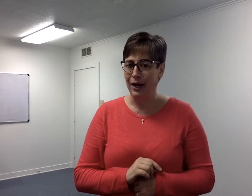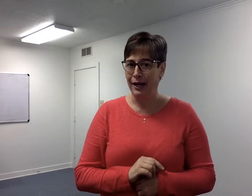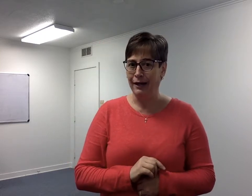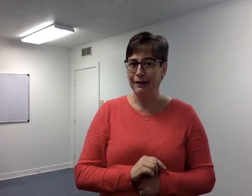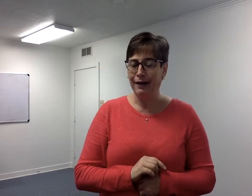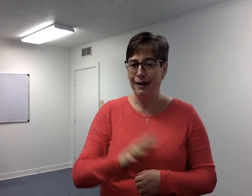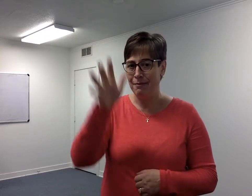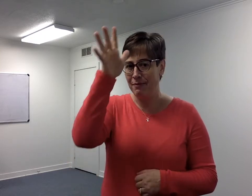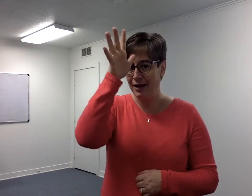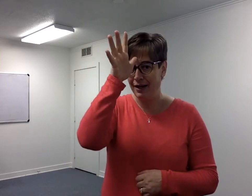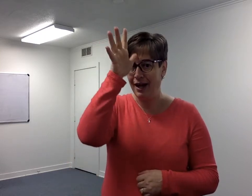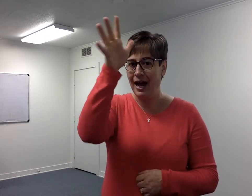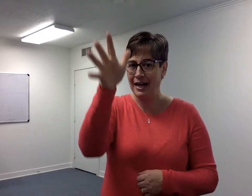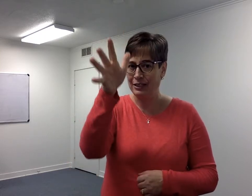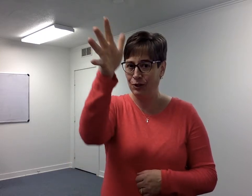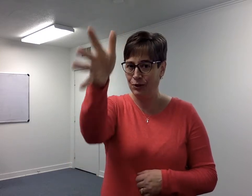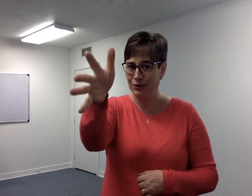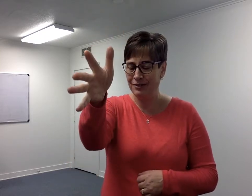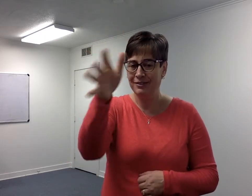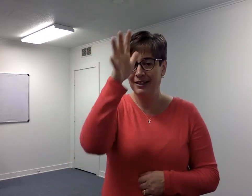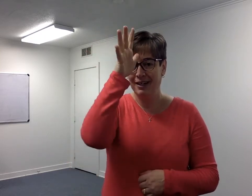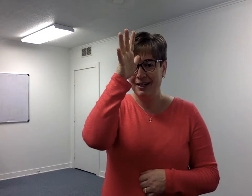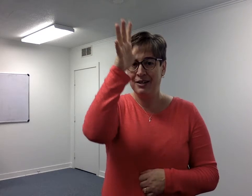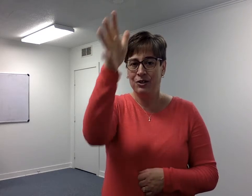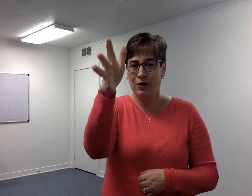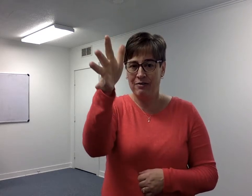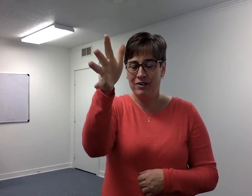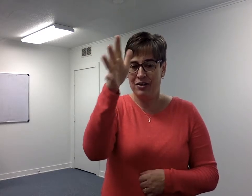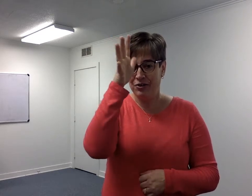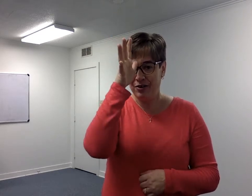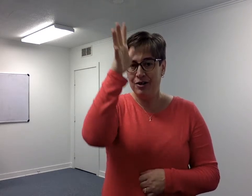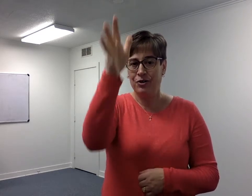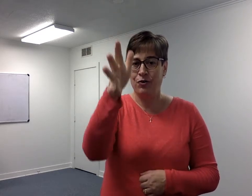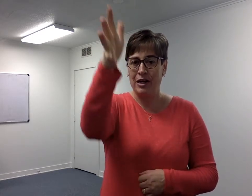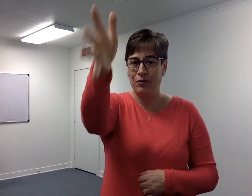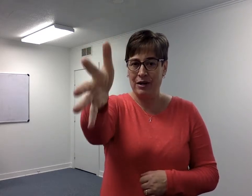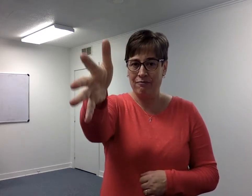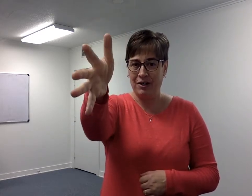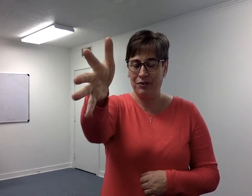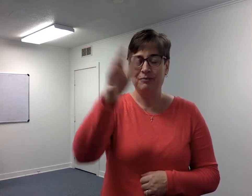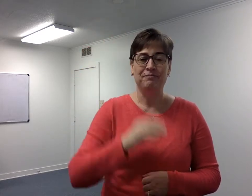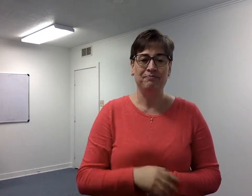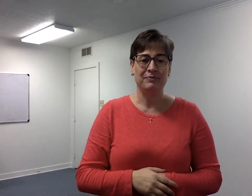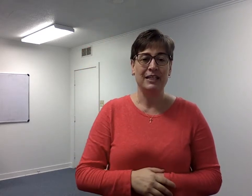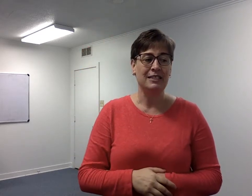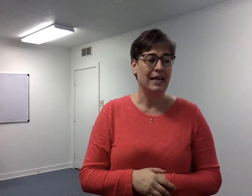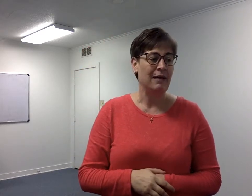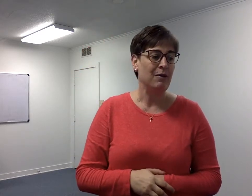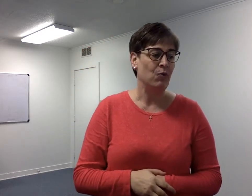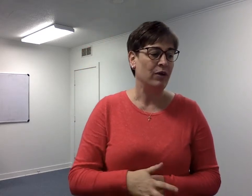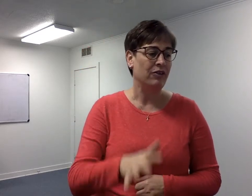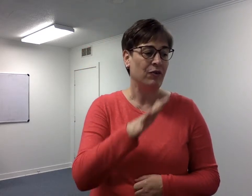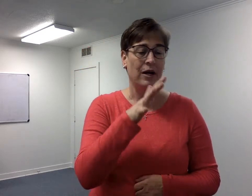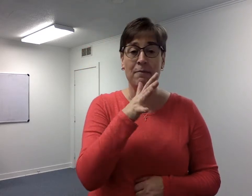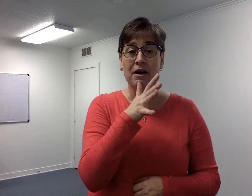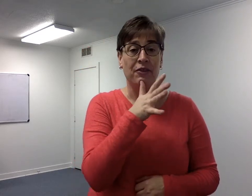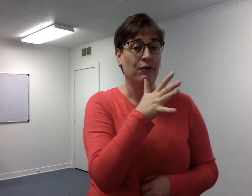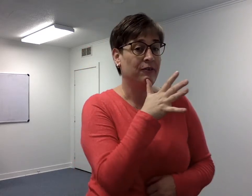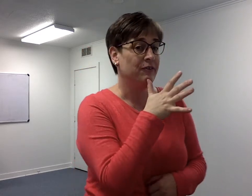way I had learned. Grandfather, great-grandfather. And same with grandmother. We